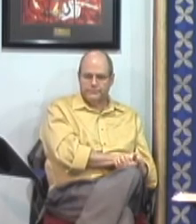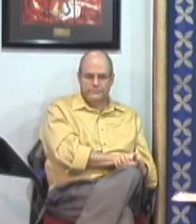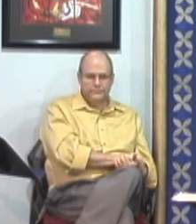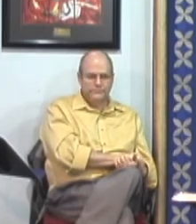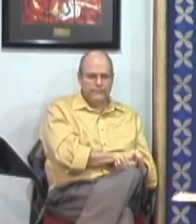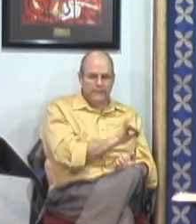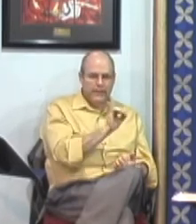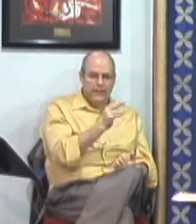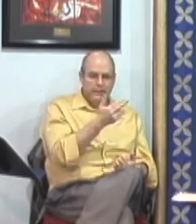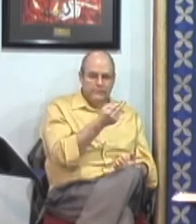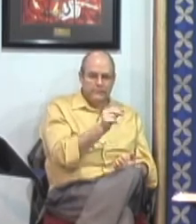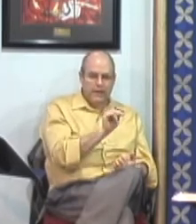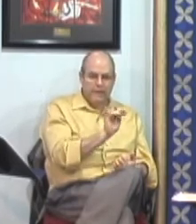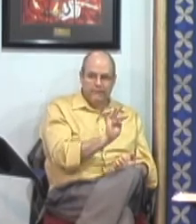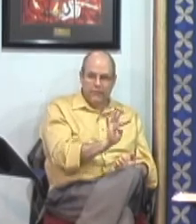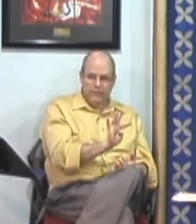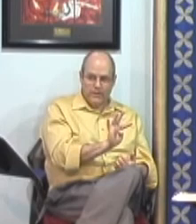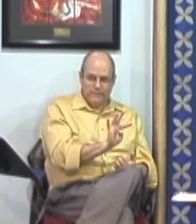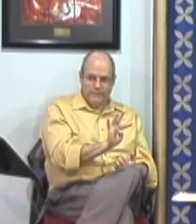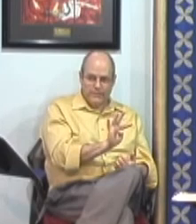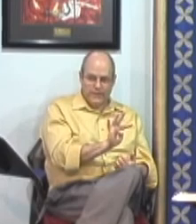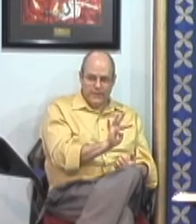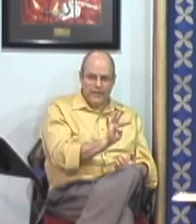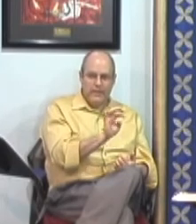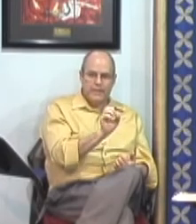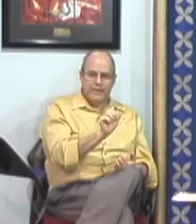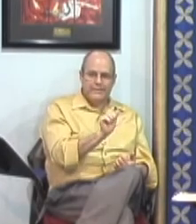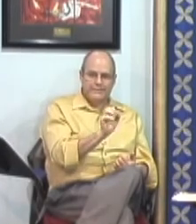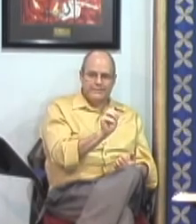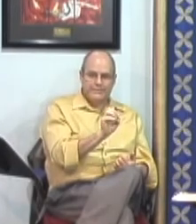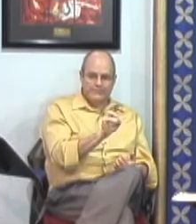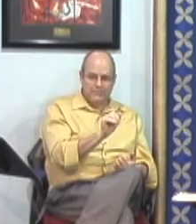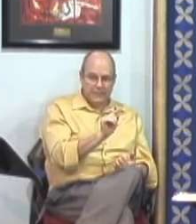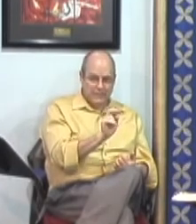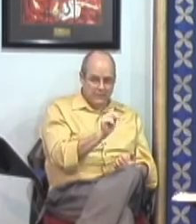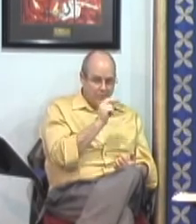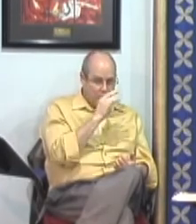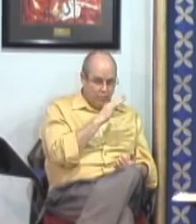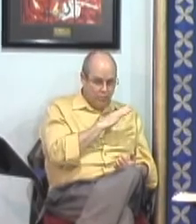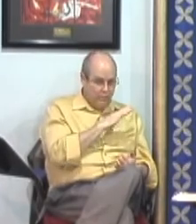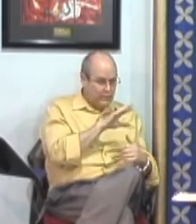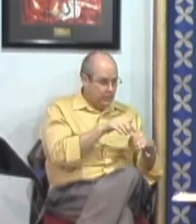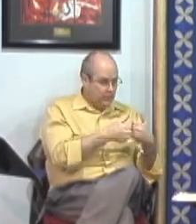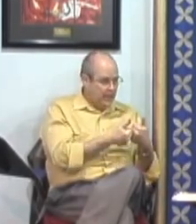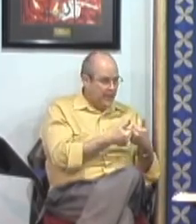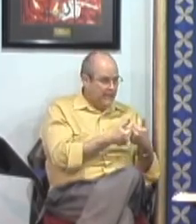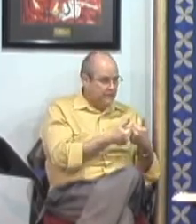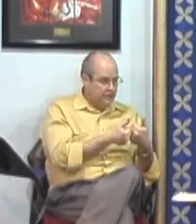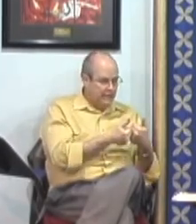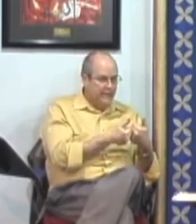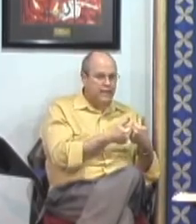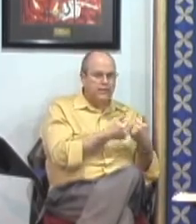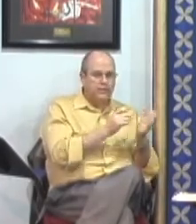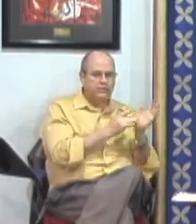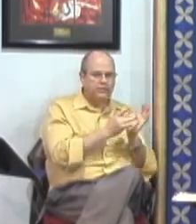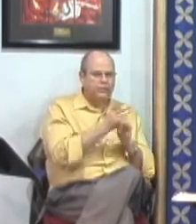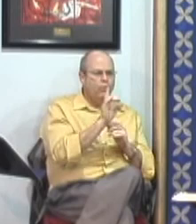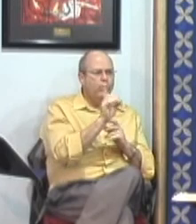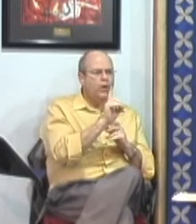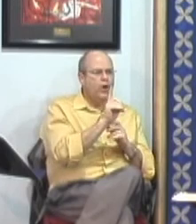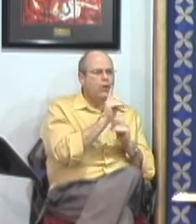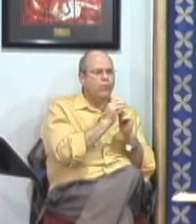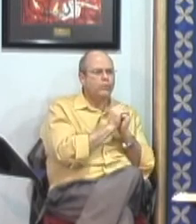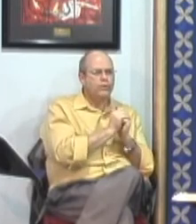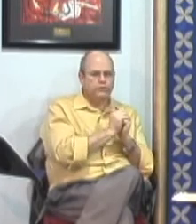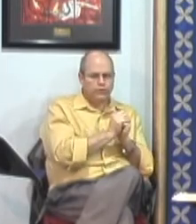So in John chapter 4, the Samaritan woman was challenging Yeshua about where to worship because she was a Samaritan and they